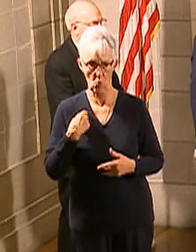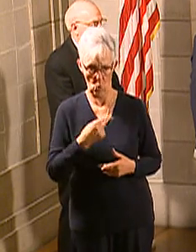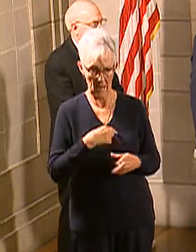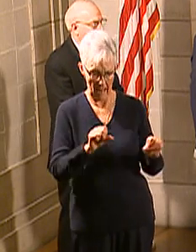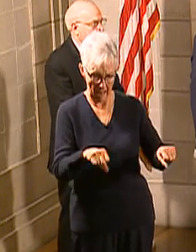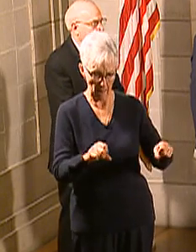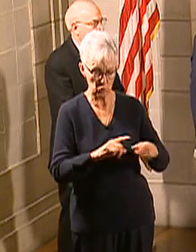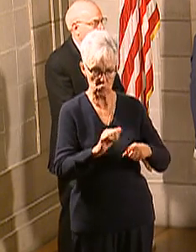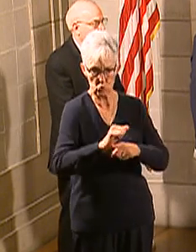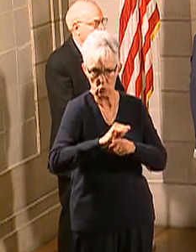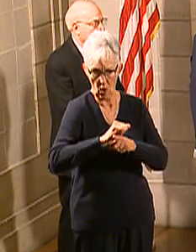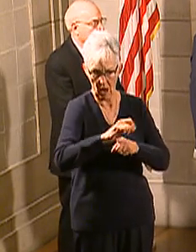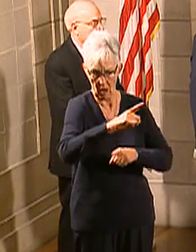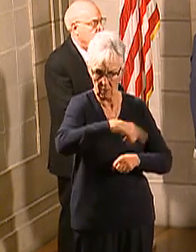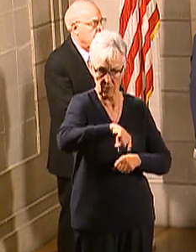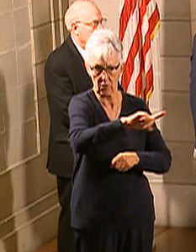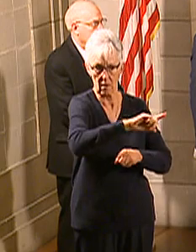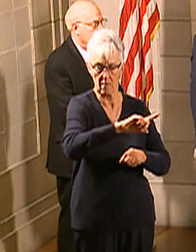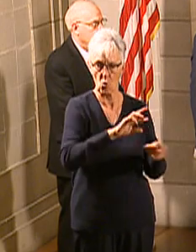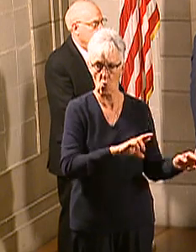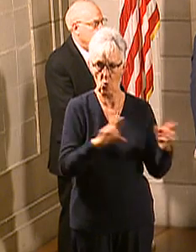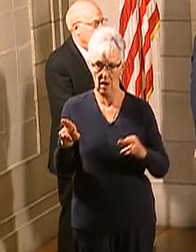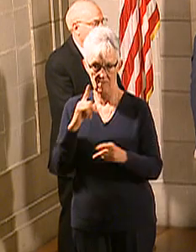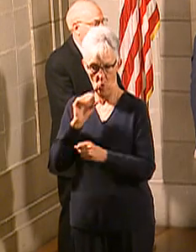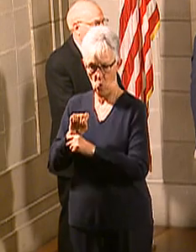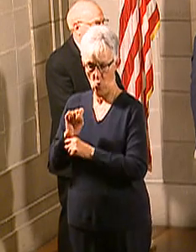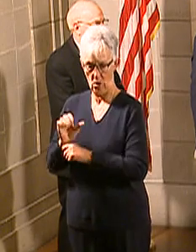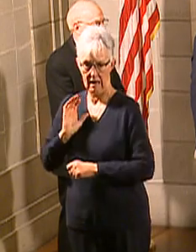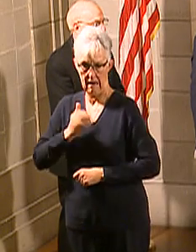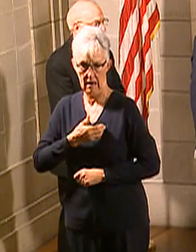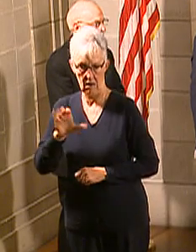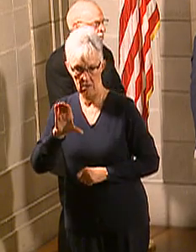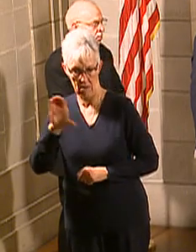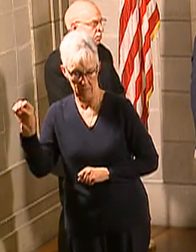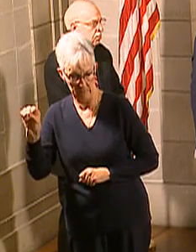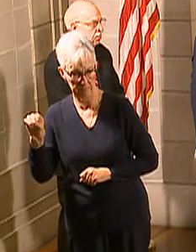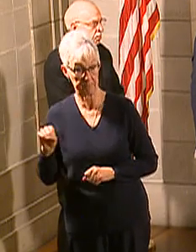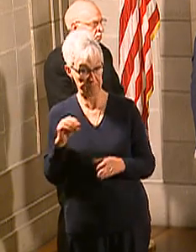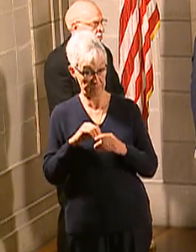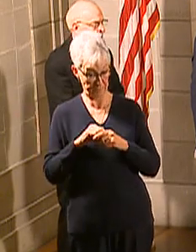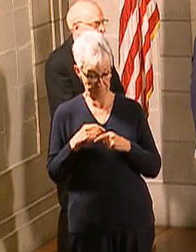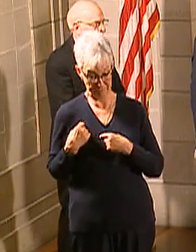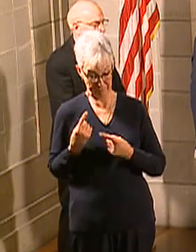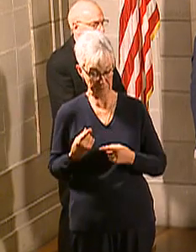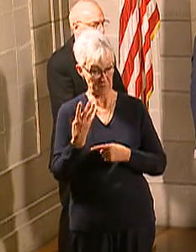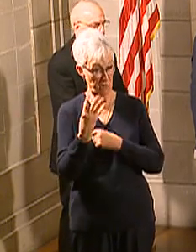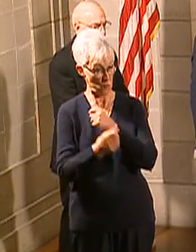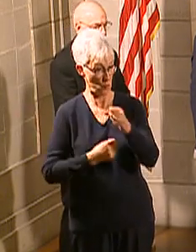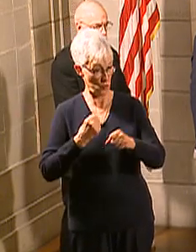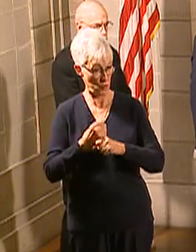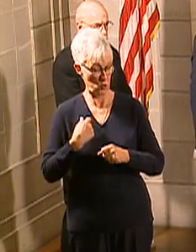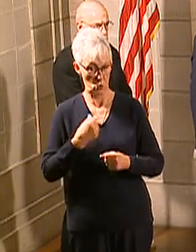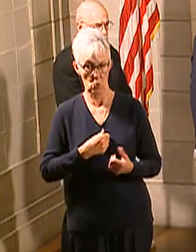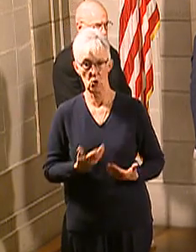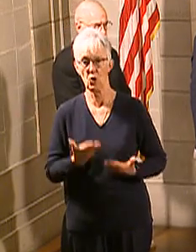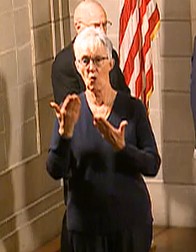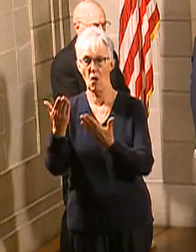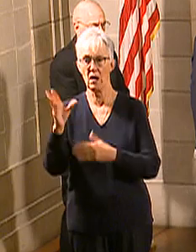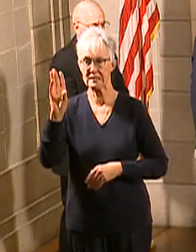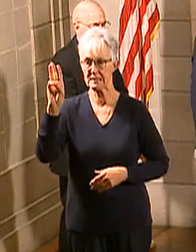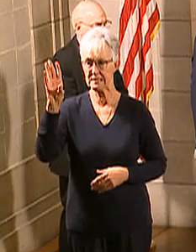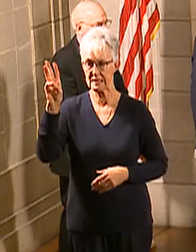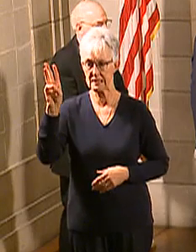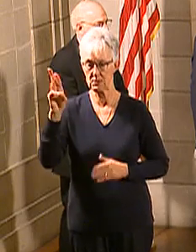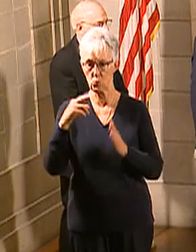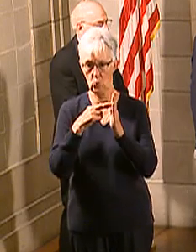first partnership was born 4 years ago. We've come a long way in those short 4 years, as we currently offer 6 registered